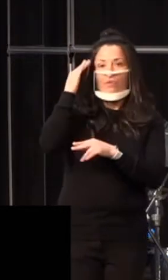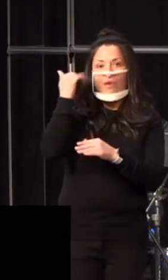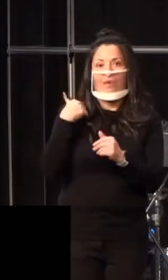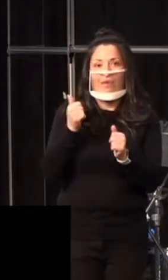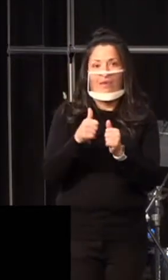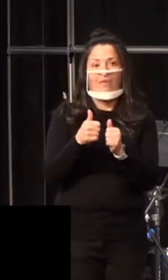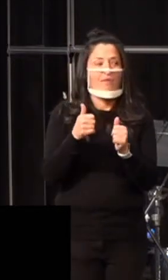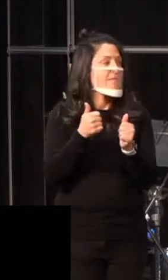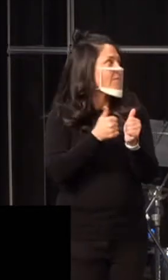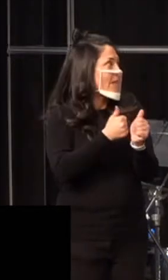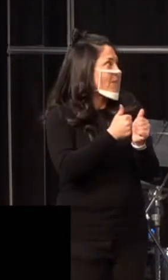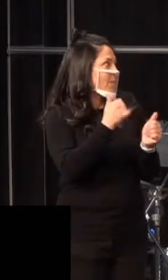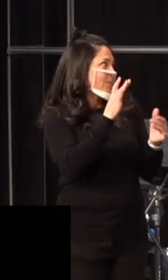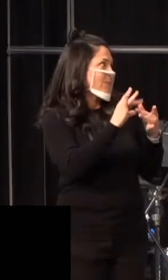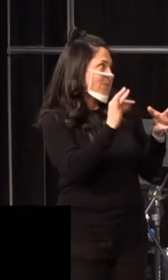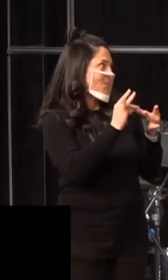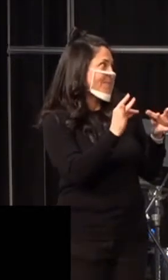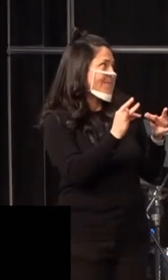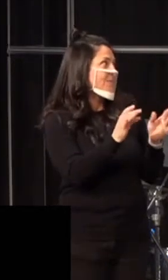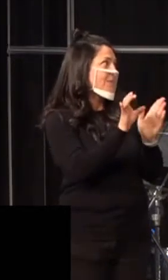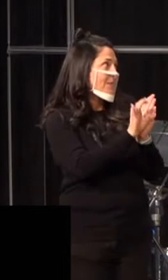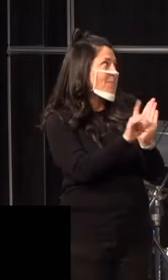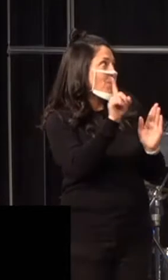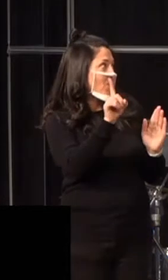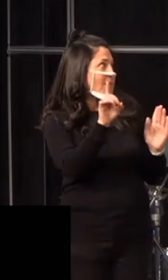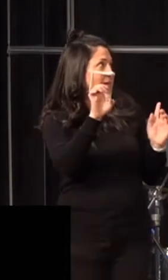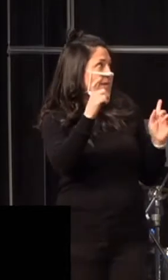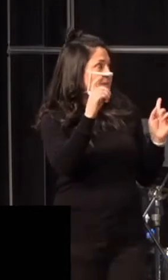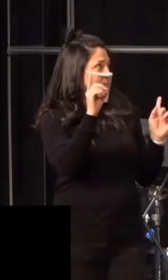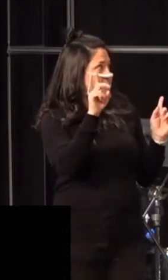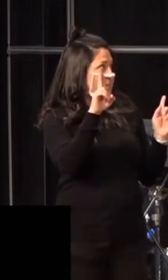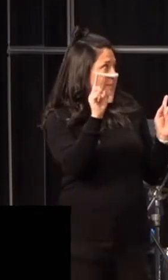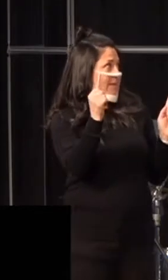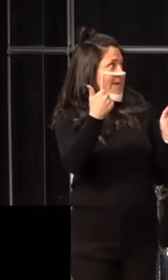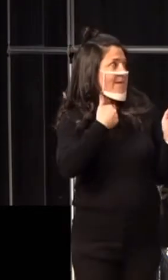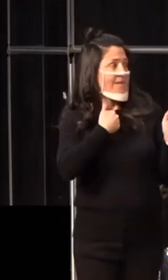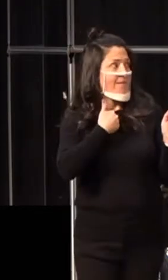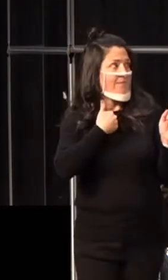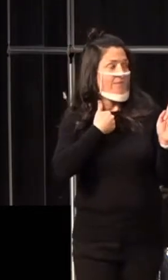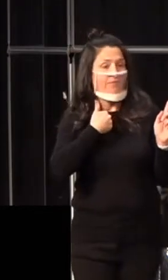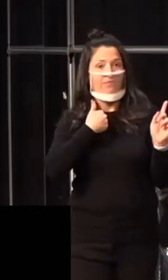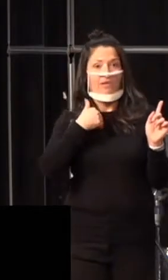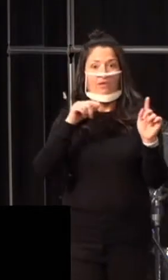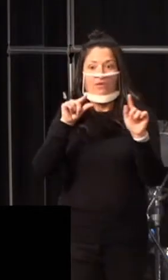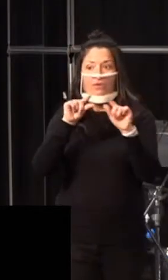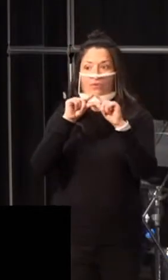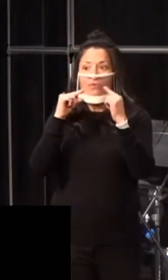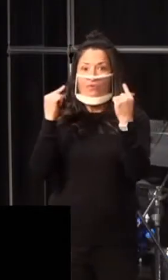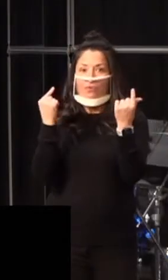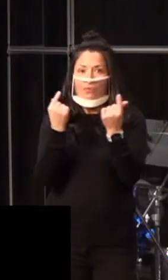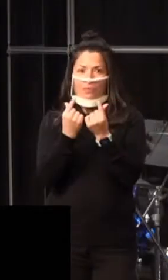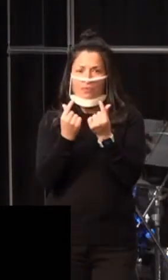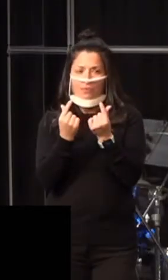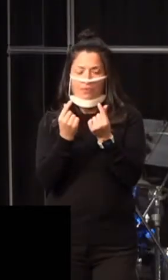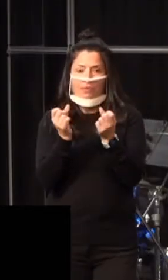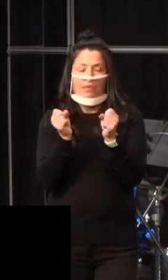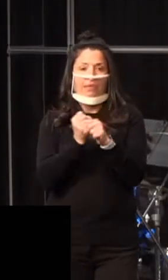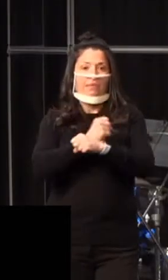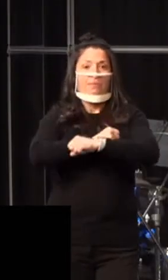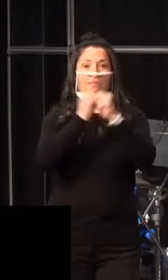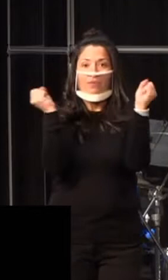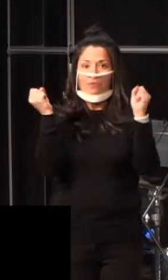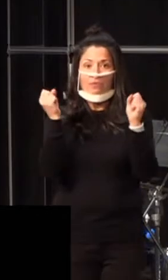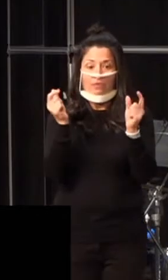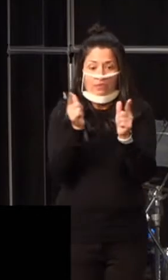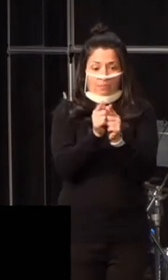going in the story. So in chapter 1 of Exodus, we have this population explosion. You have a small group of people that